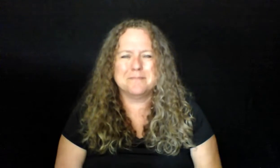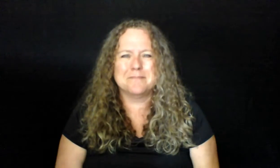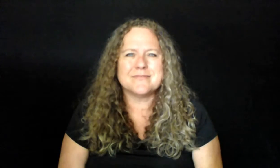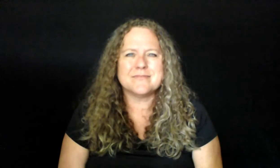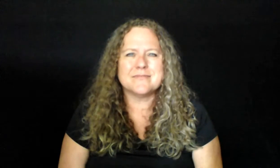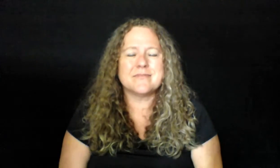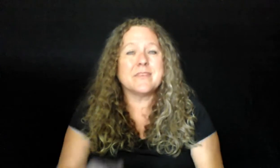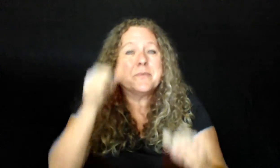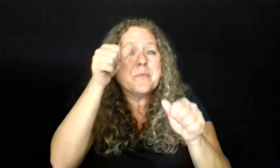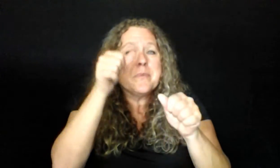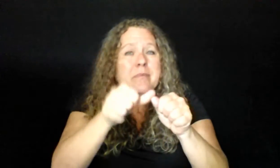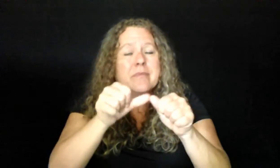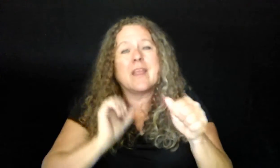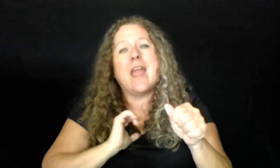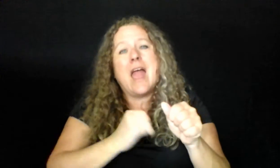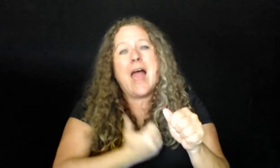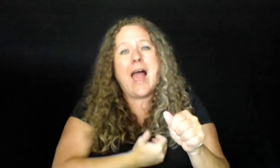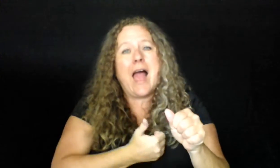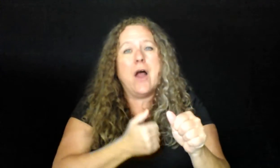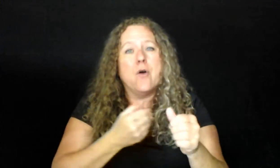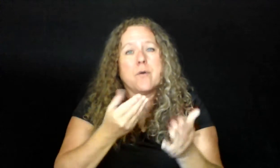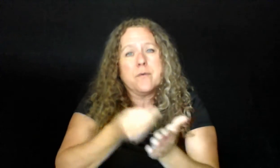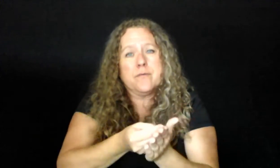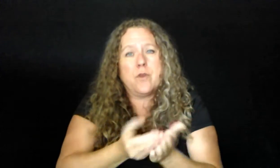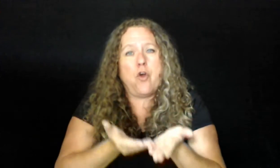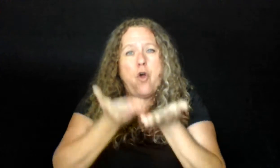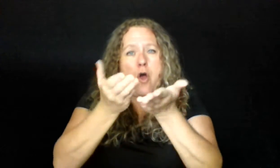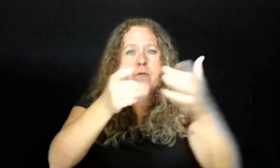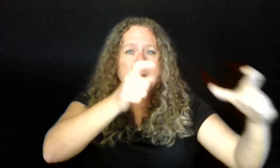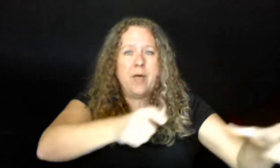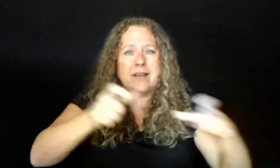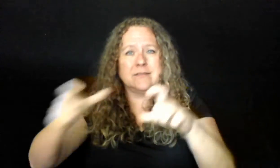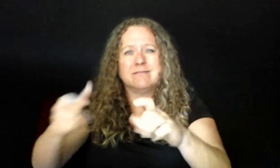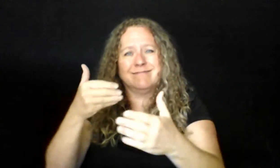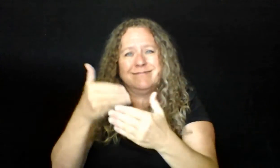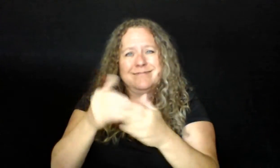Your friends and our offering plates are by the doors on the way in and out, and I'd like to take a moment to pray with you.